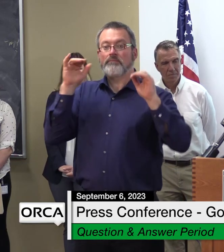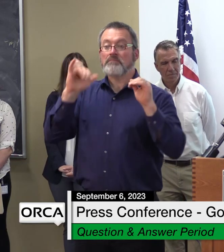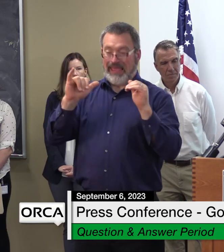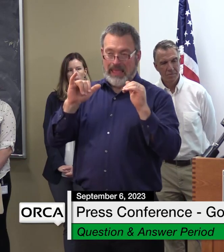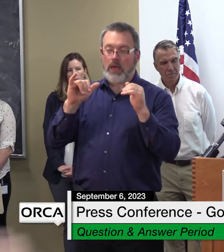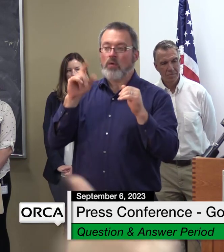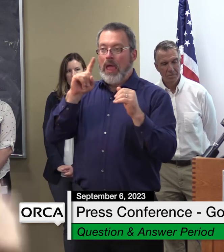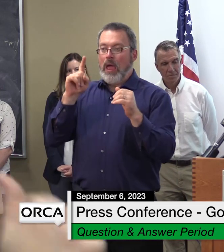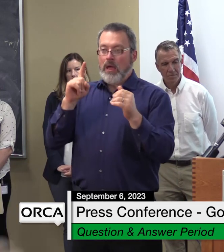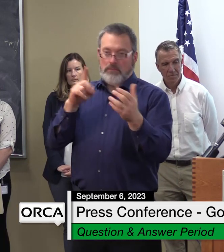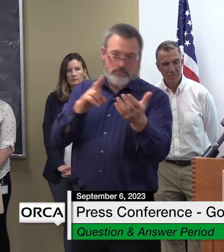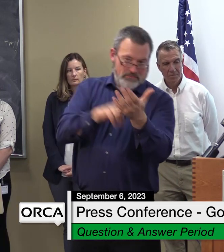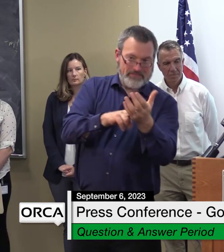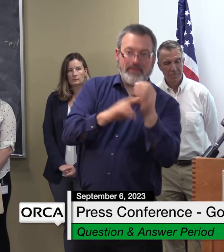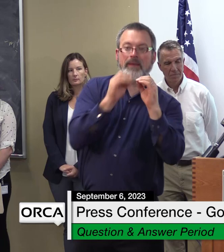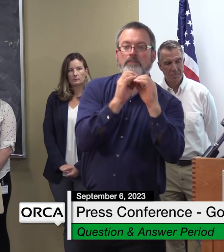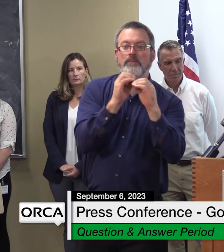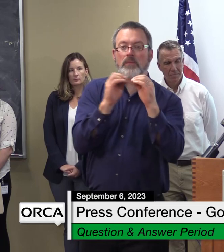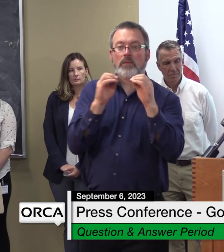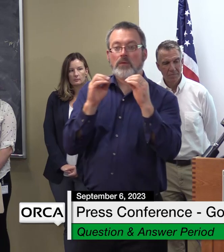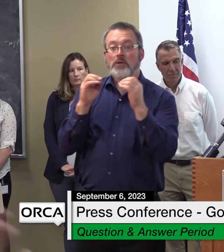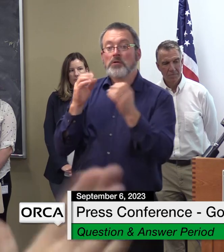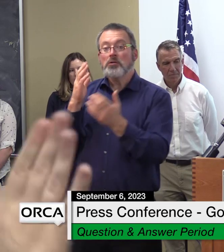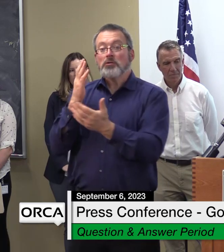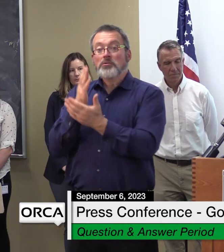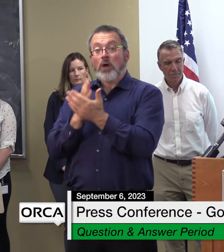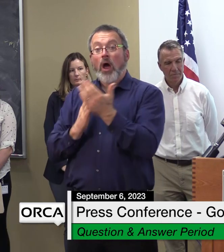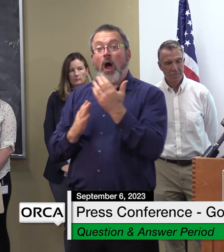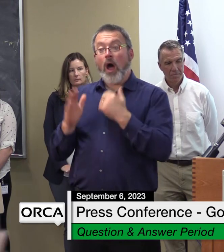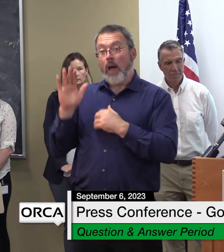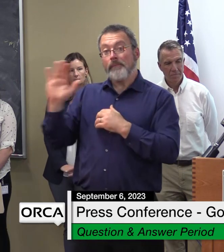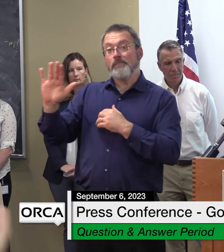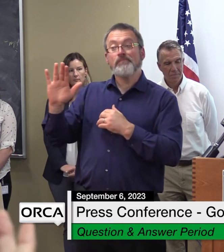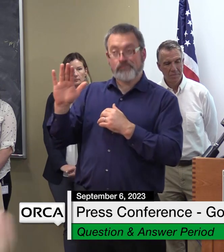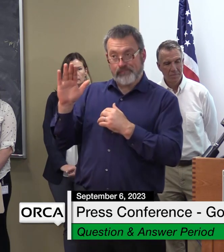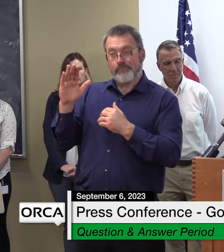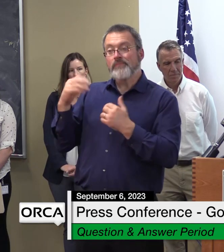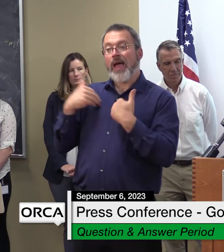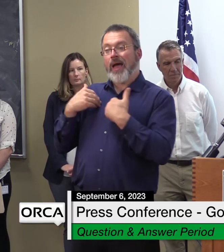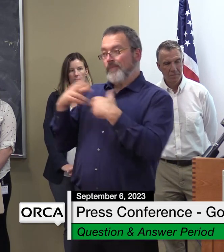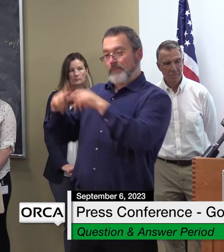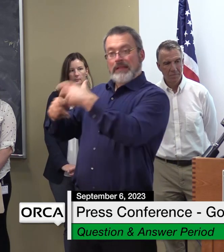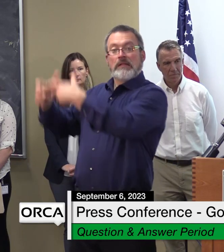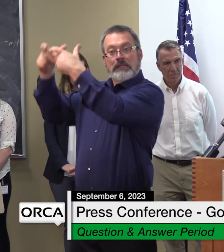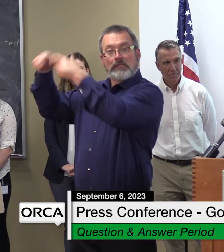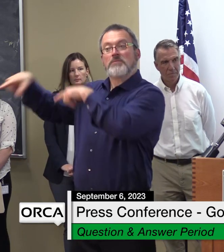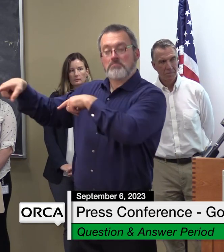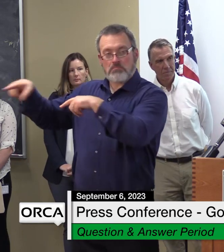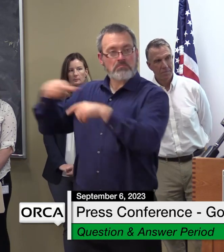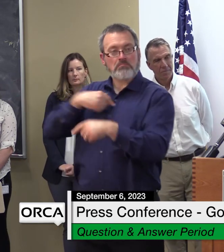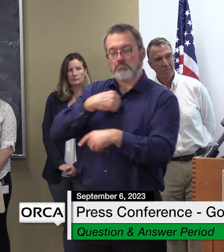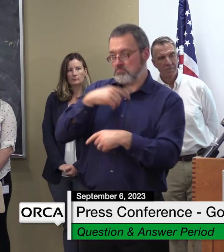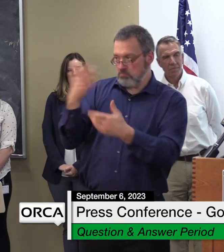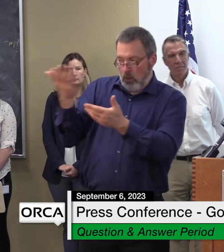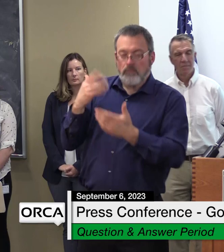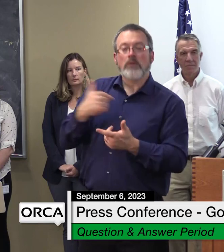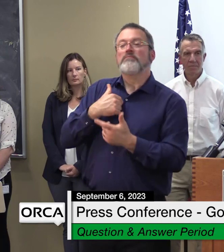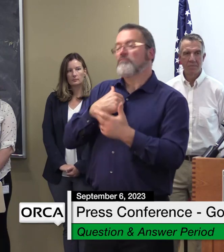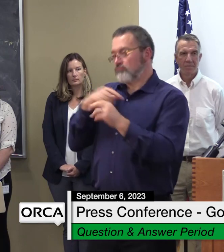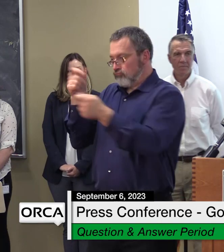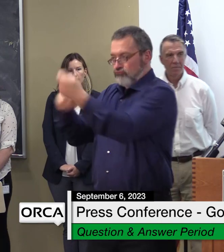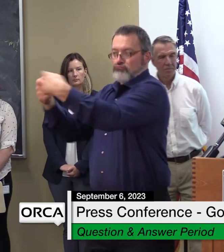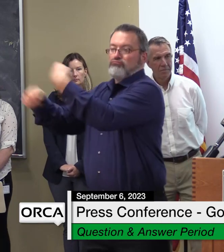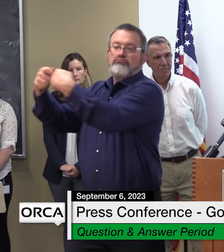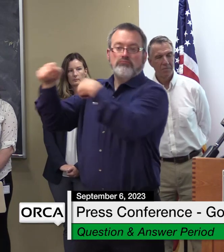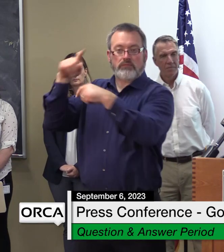We've got some people offering their facilities. Not many of them have really been